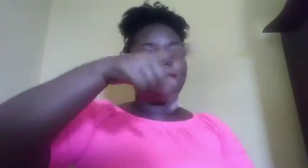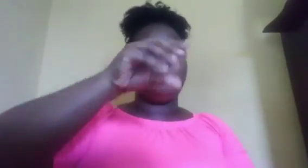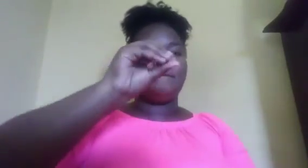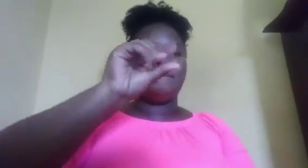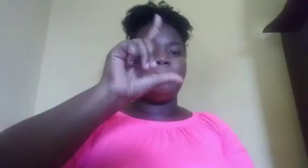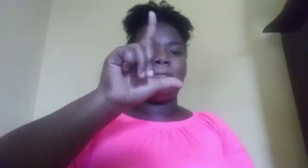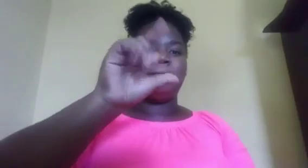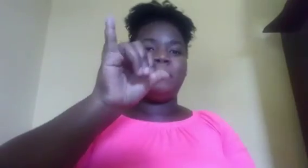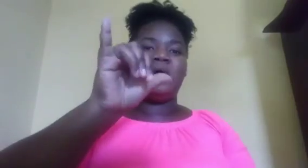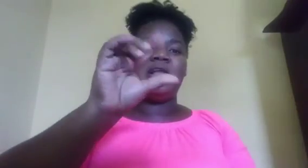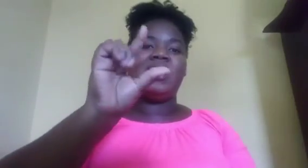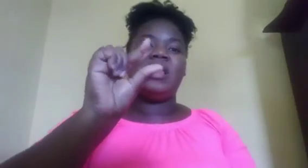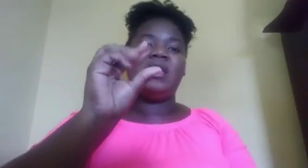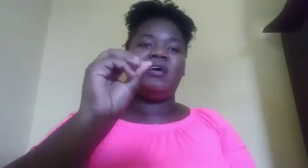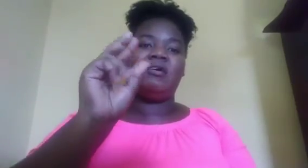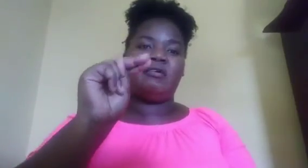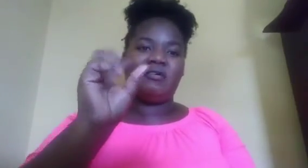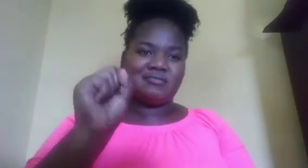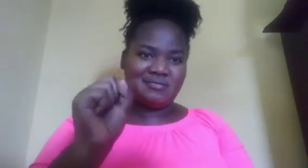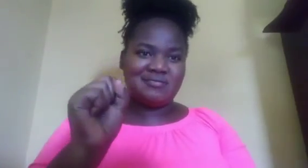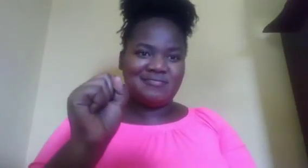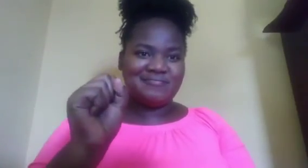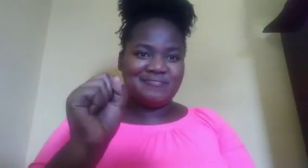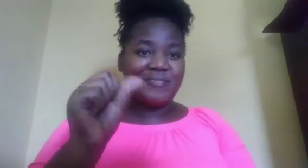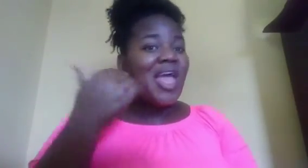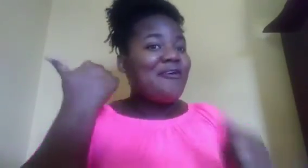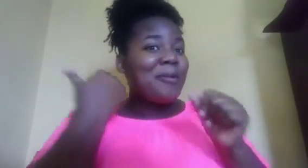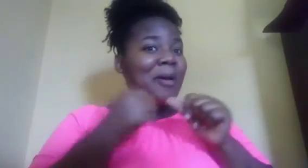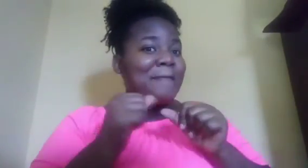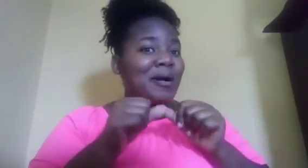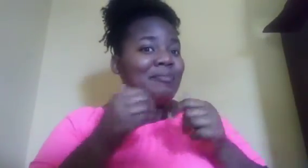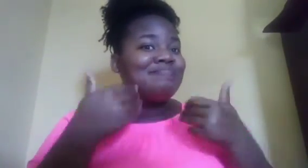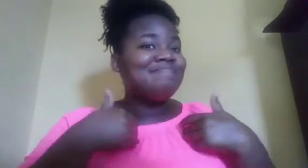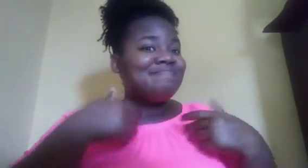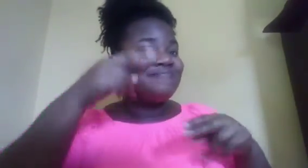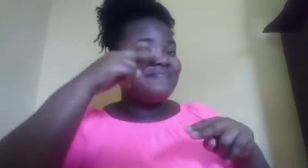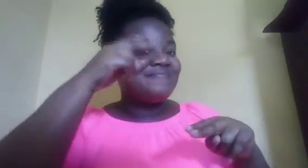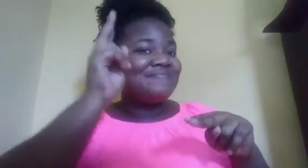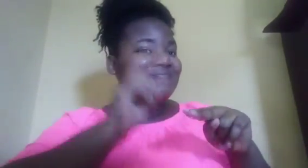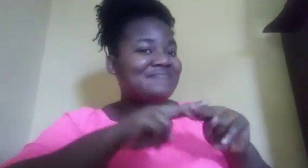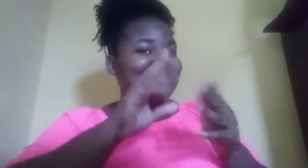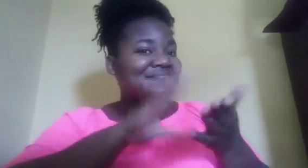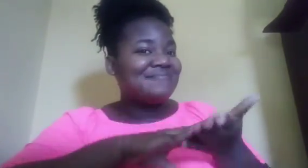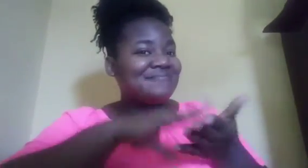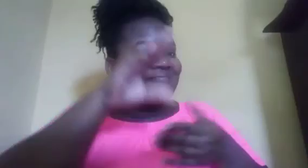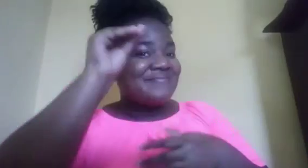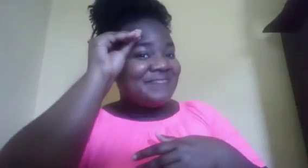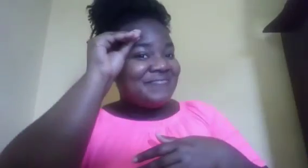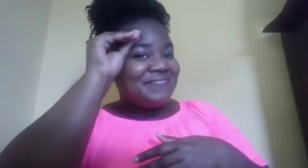of the polygons. And remember, have fun learning.